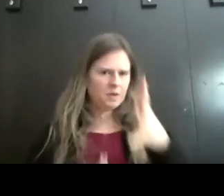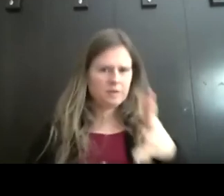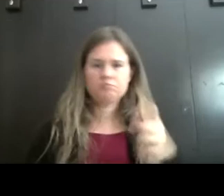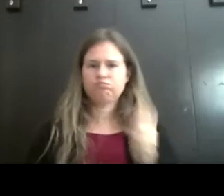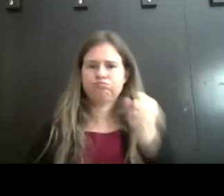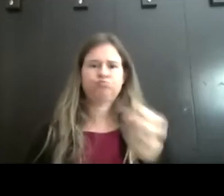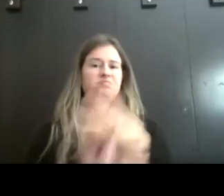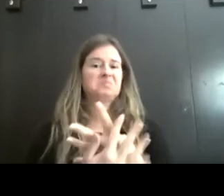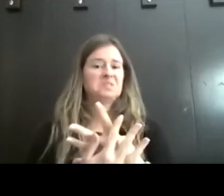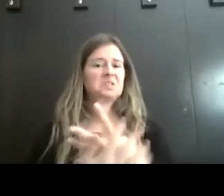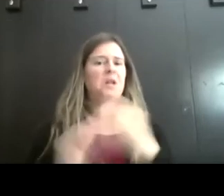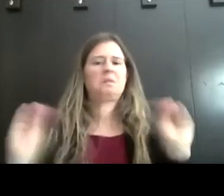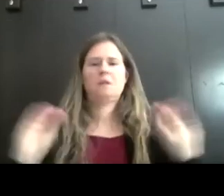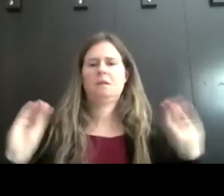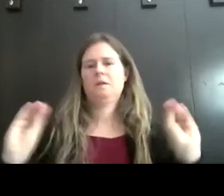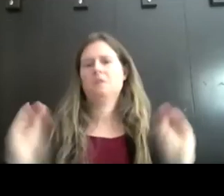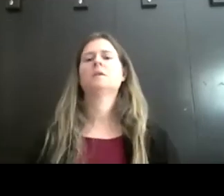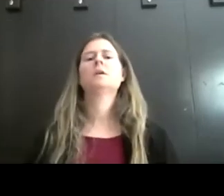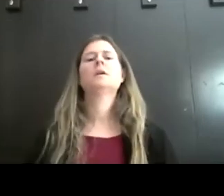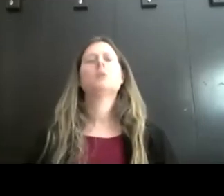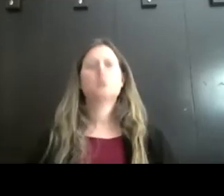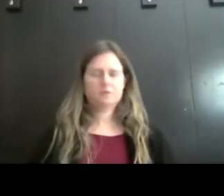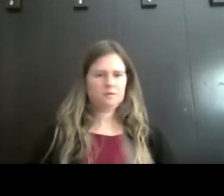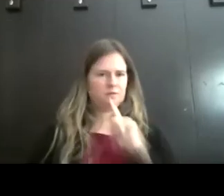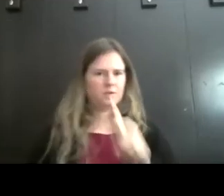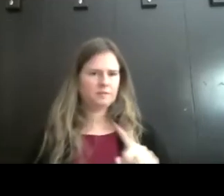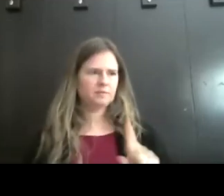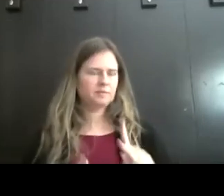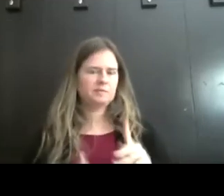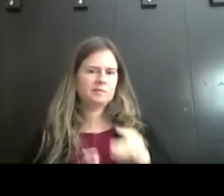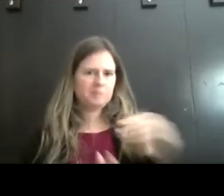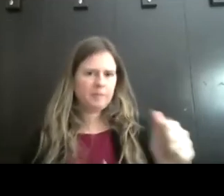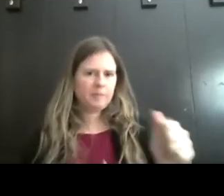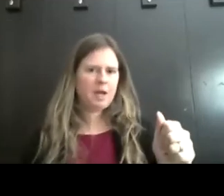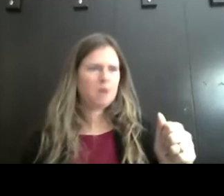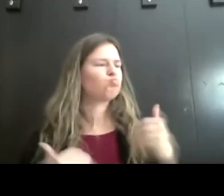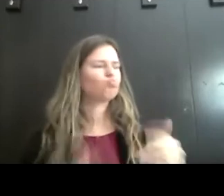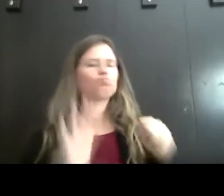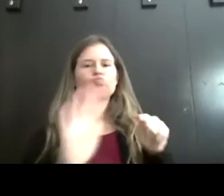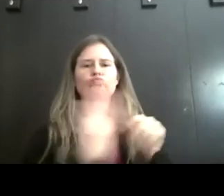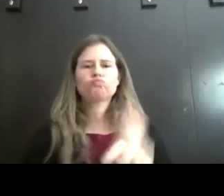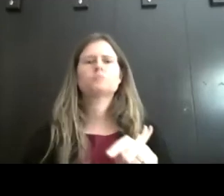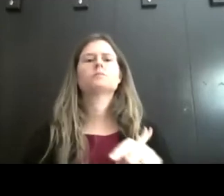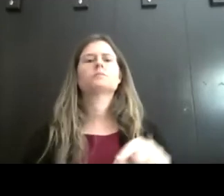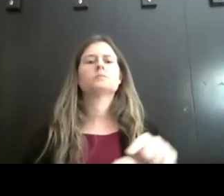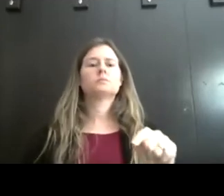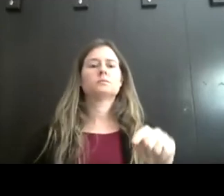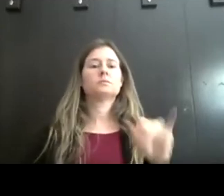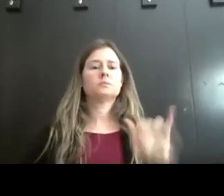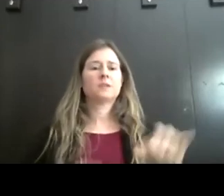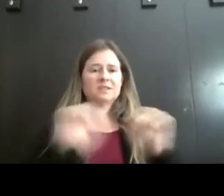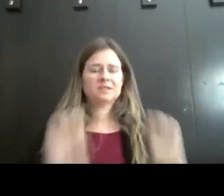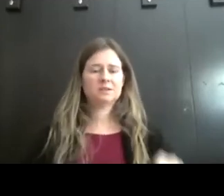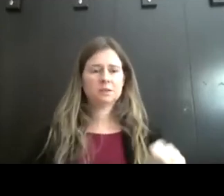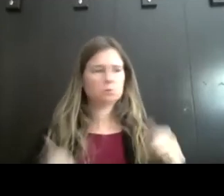prison. They would have been actually paid. The bounty system started in